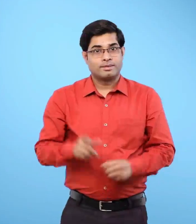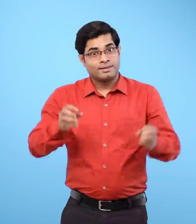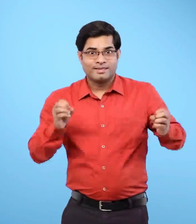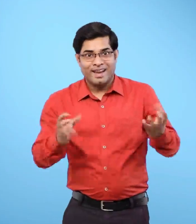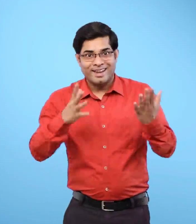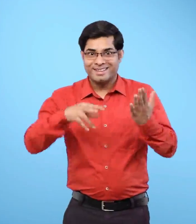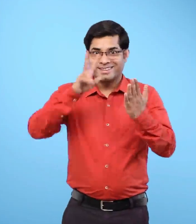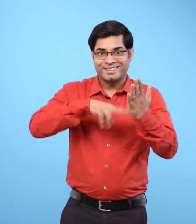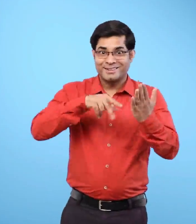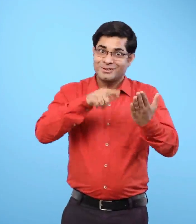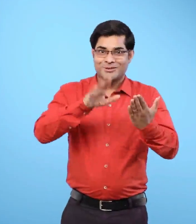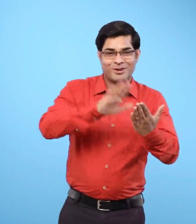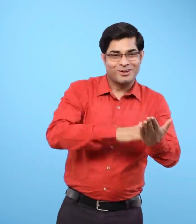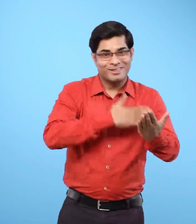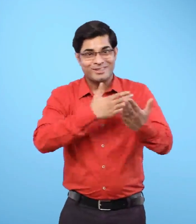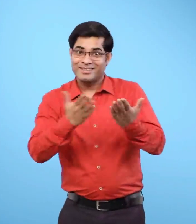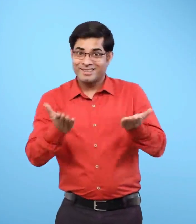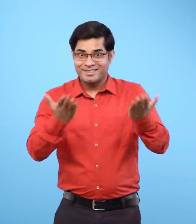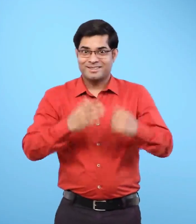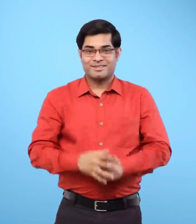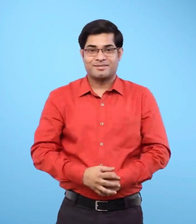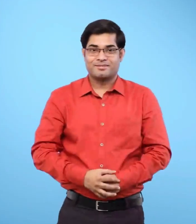Let's begin reading the poem.